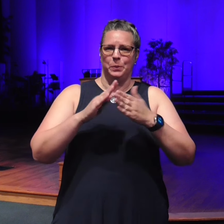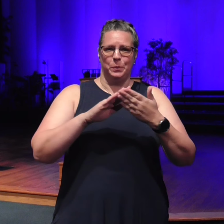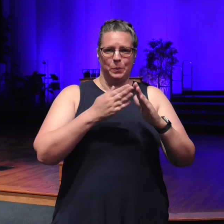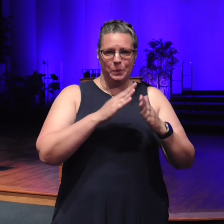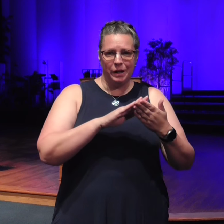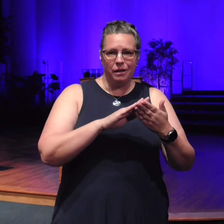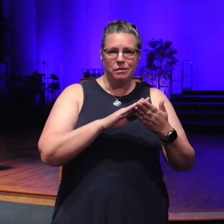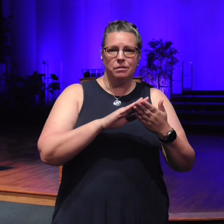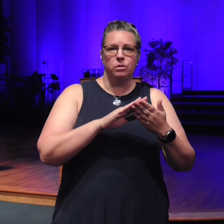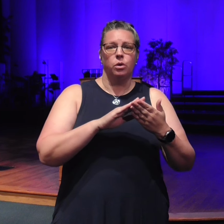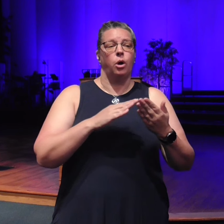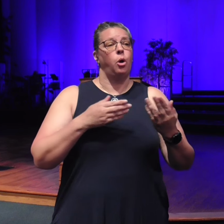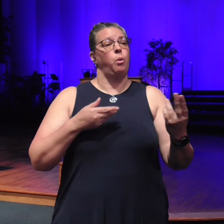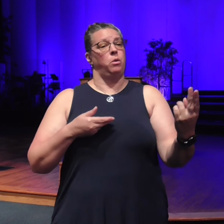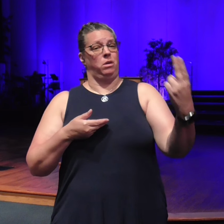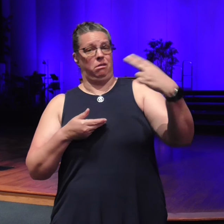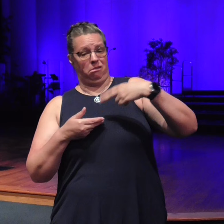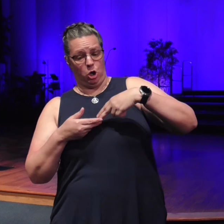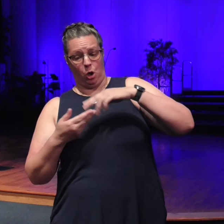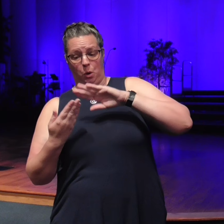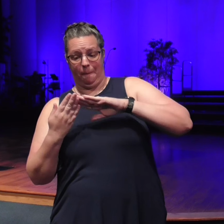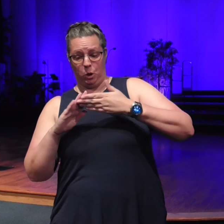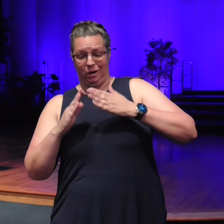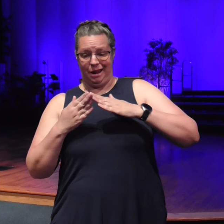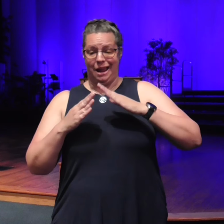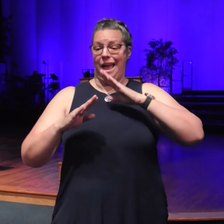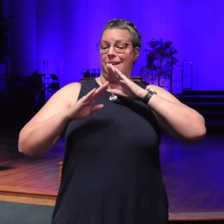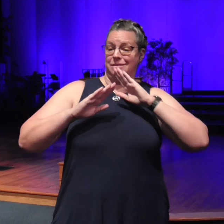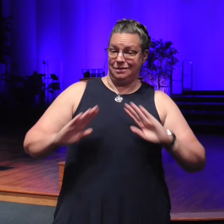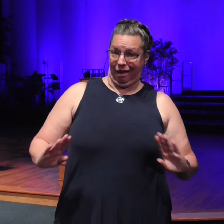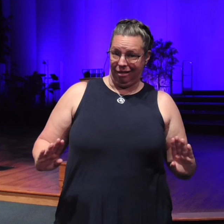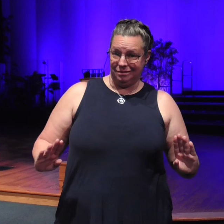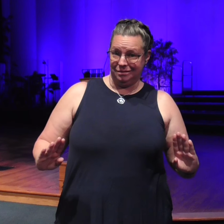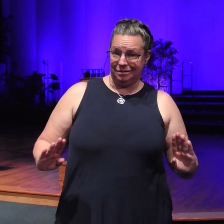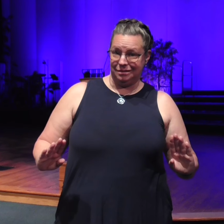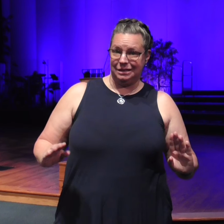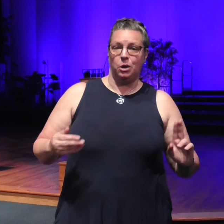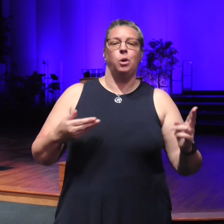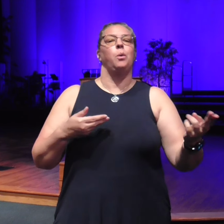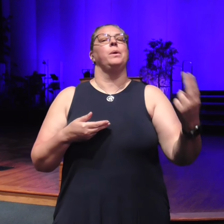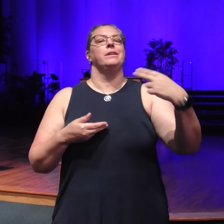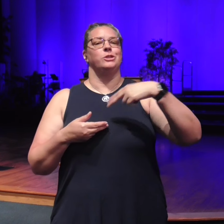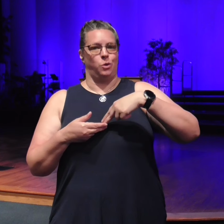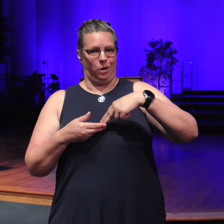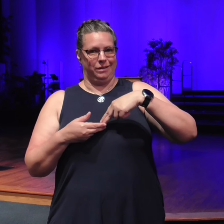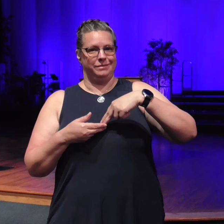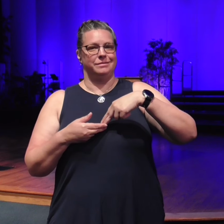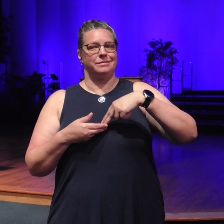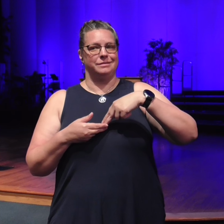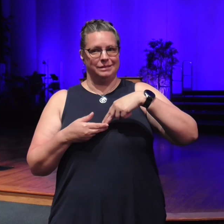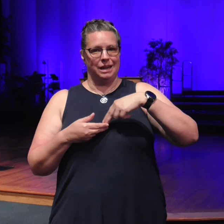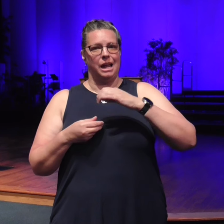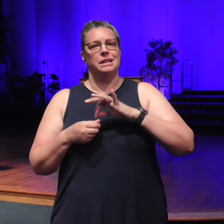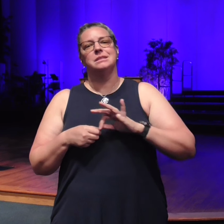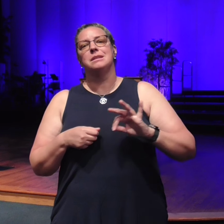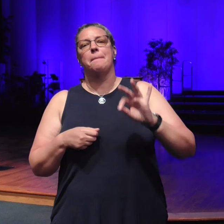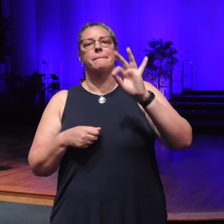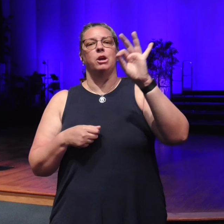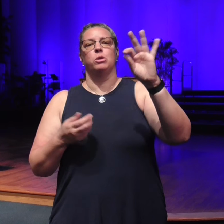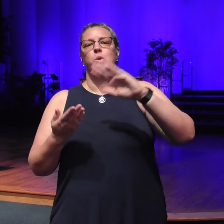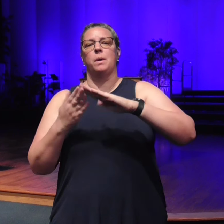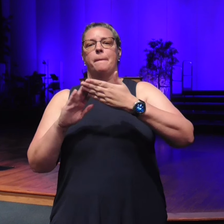And when we join in community and in silence, we join with spiritual